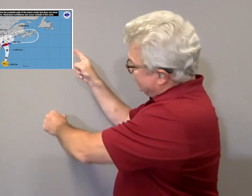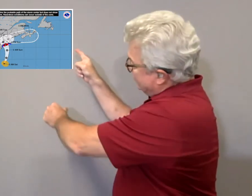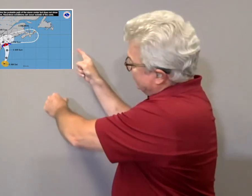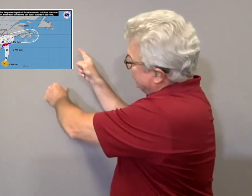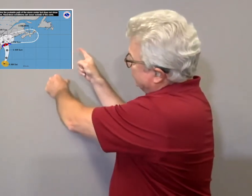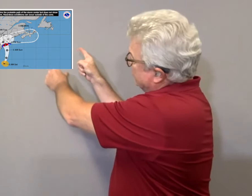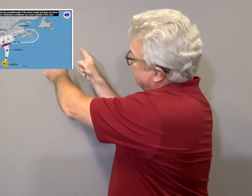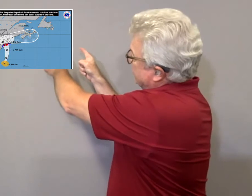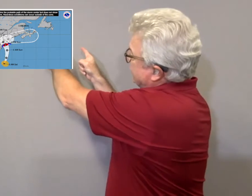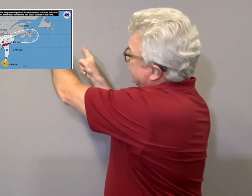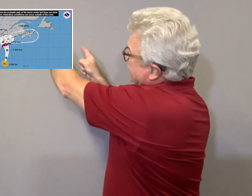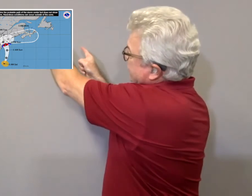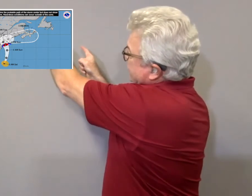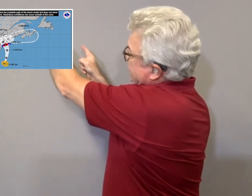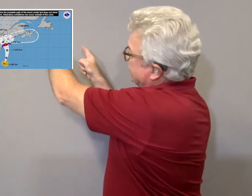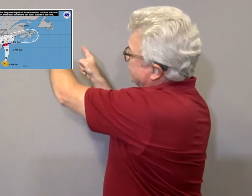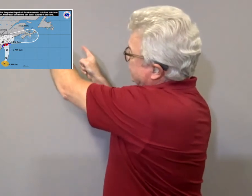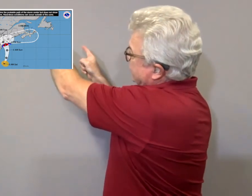if you see the red,